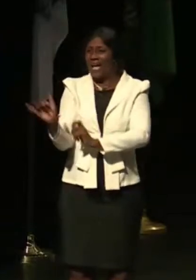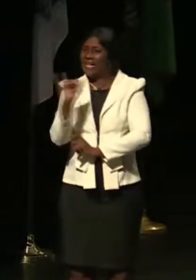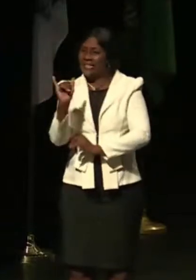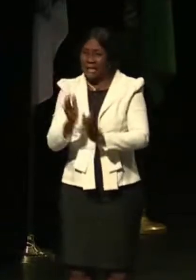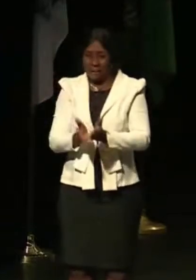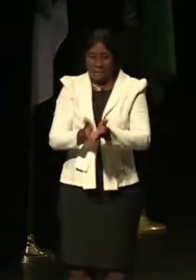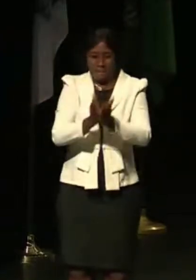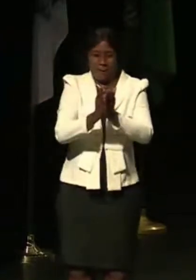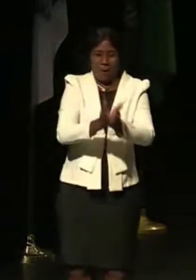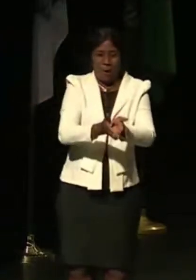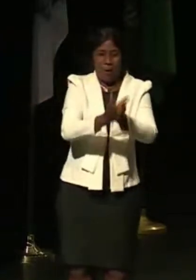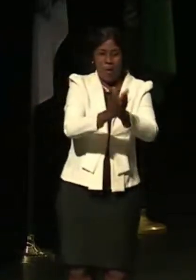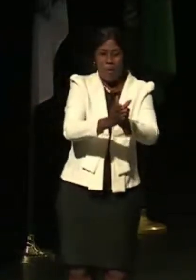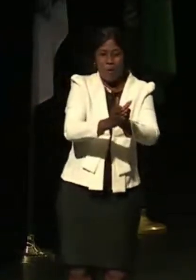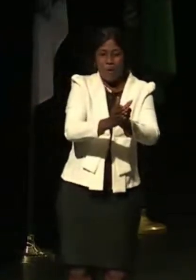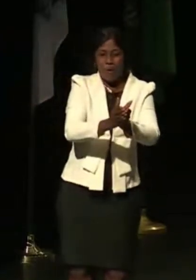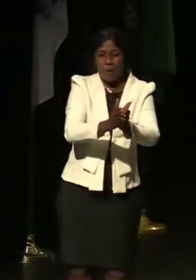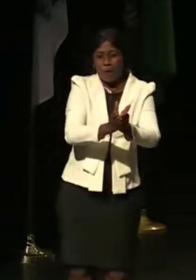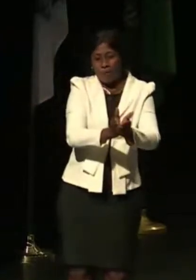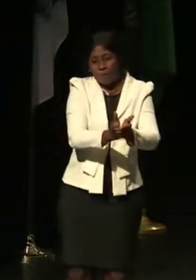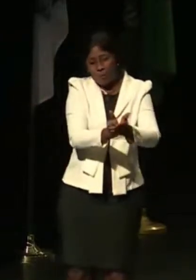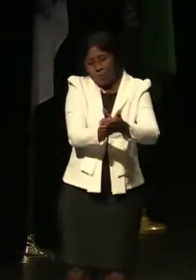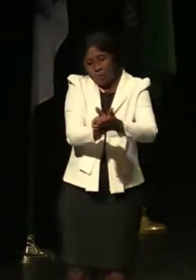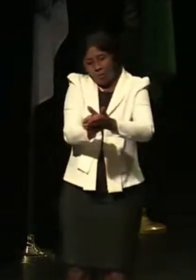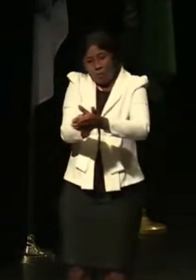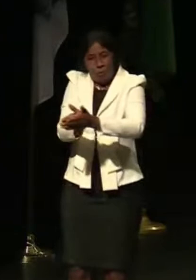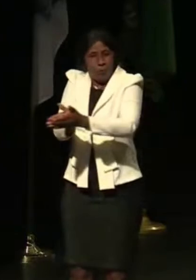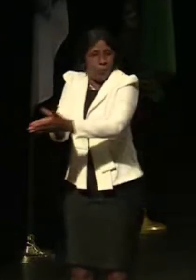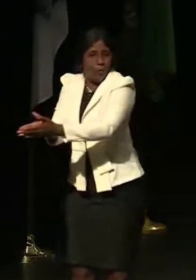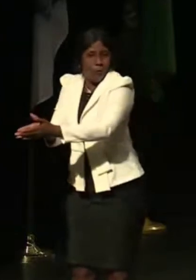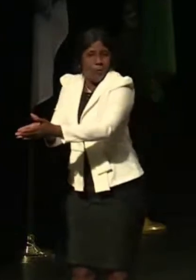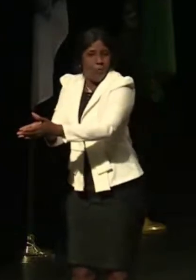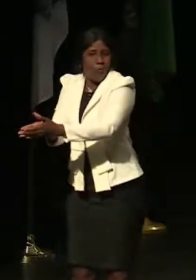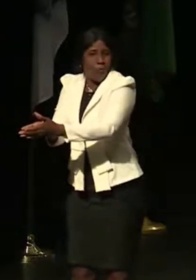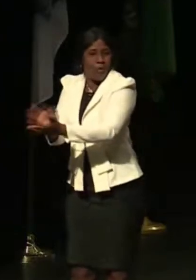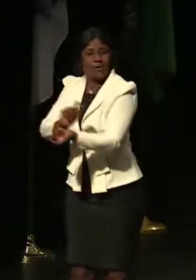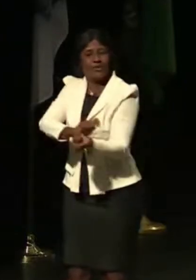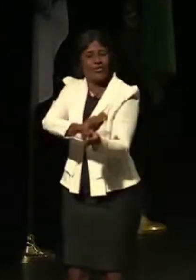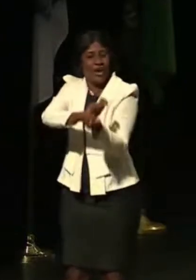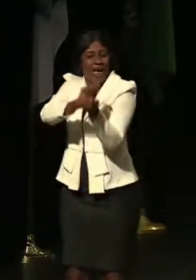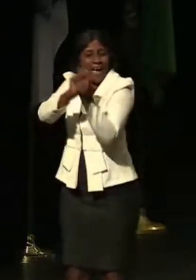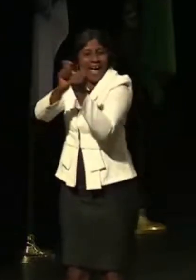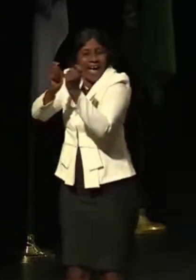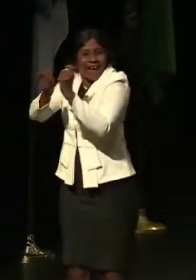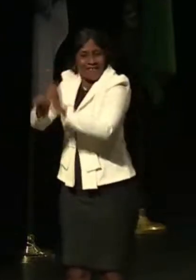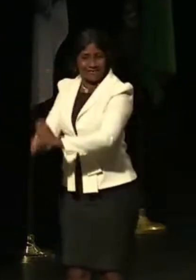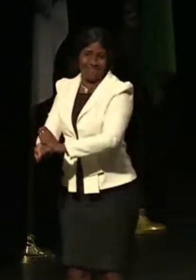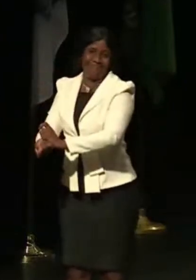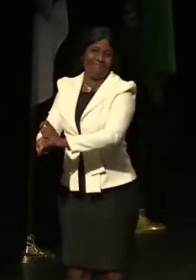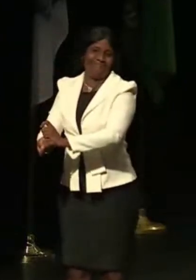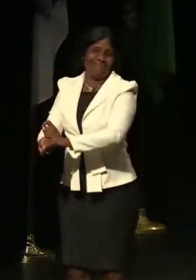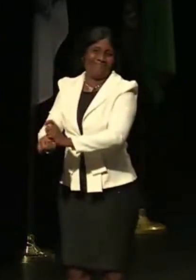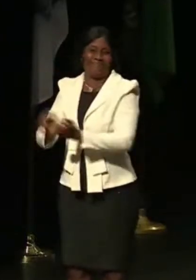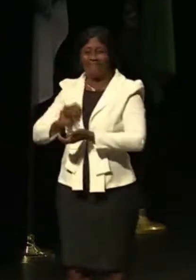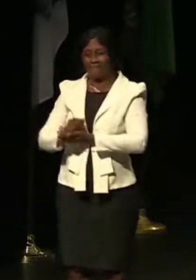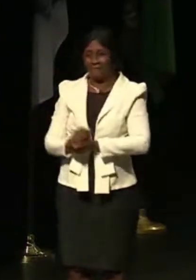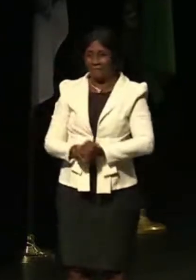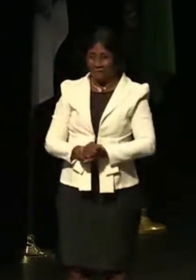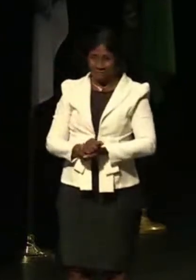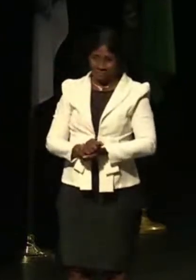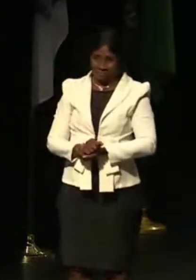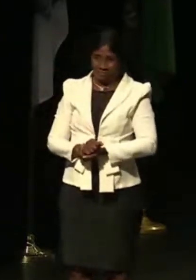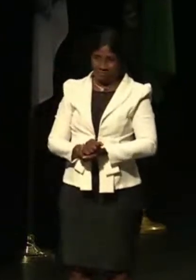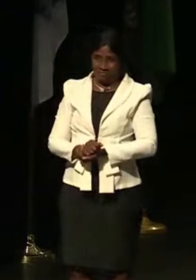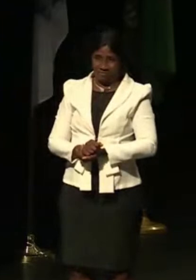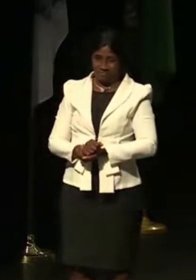breeze and to have no engine at this time to move us. We need to find a way to move out of peril. My